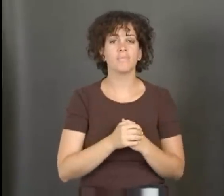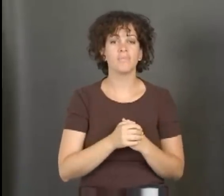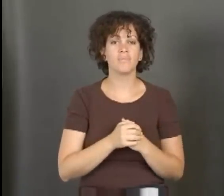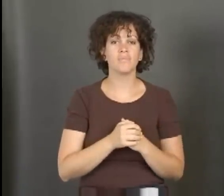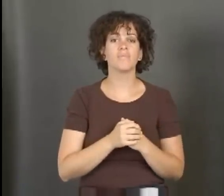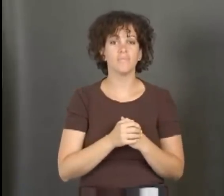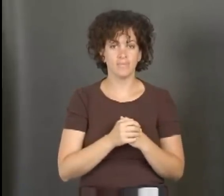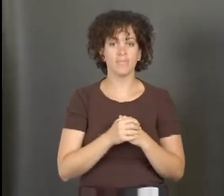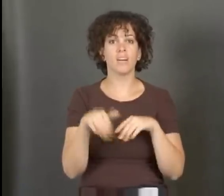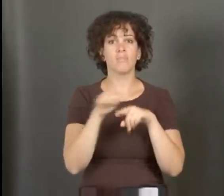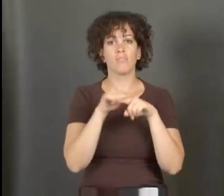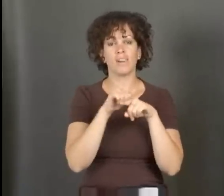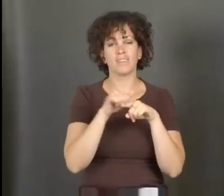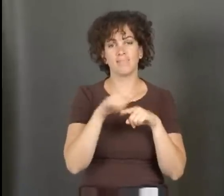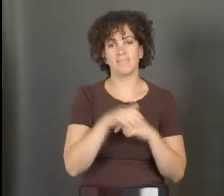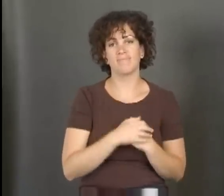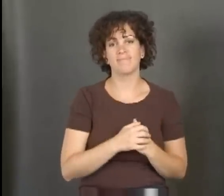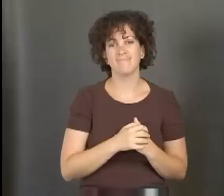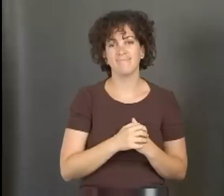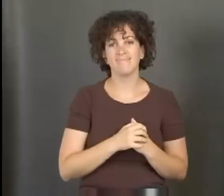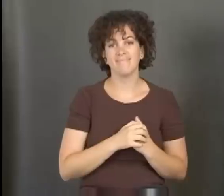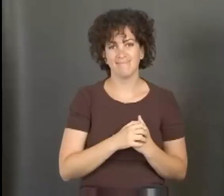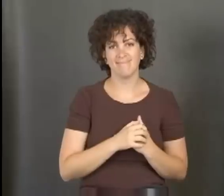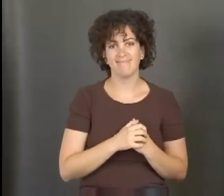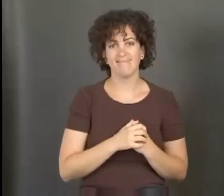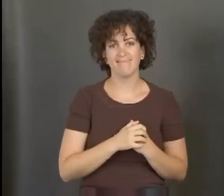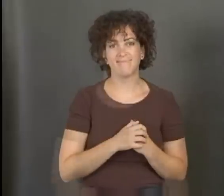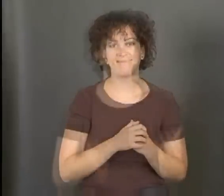Dresser or drawers. And practice those signs.